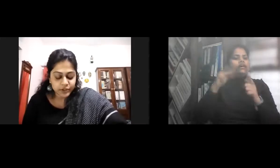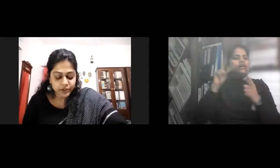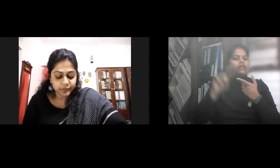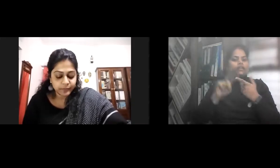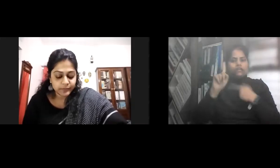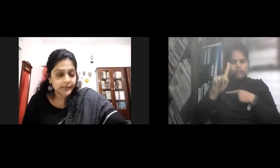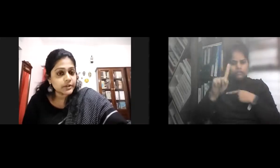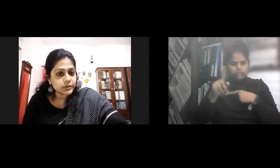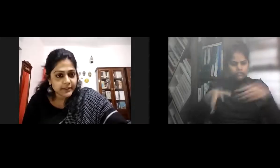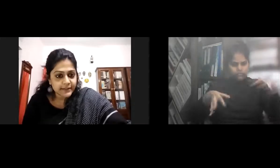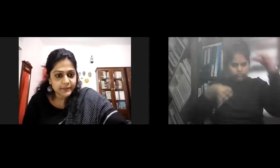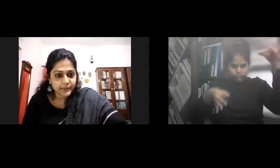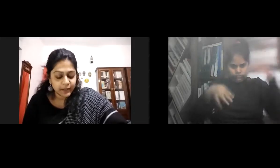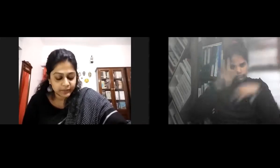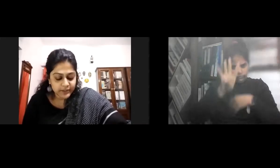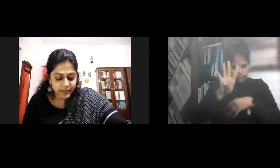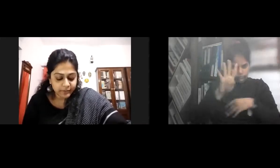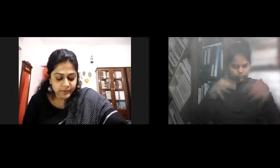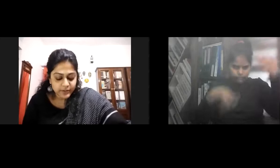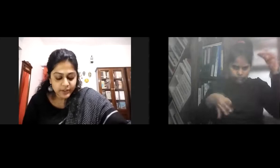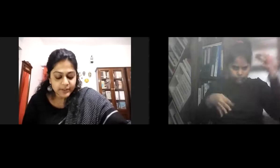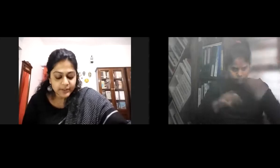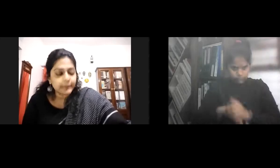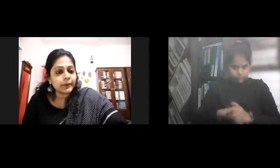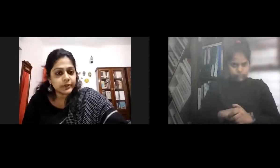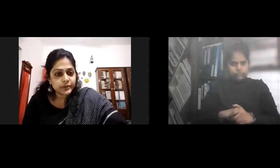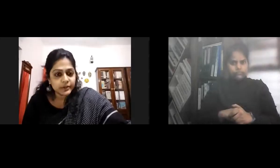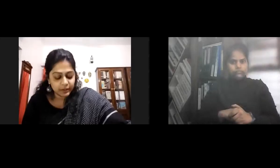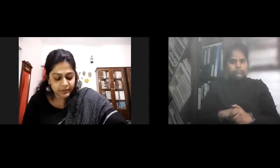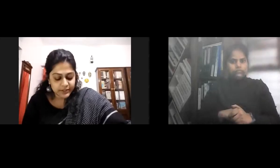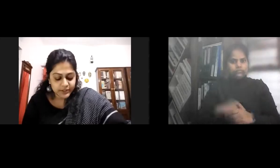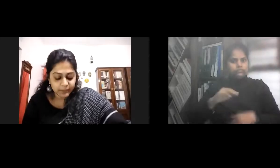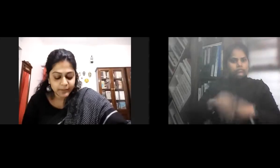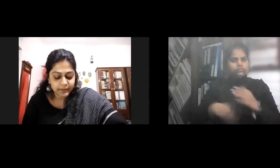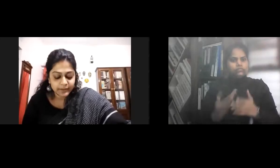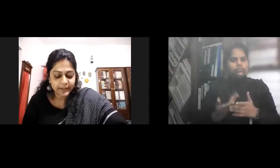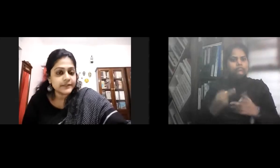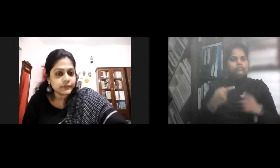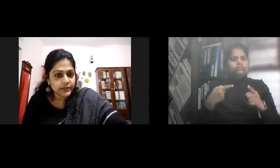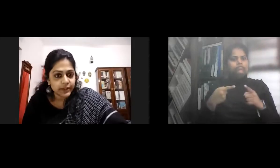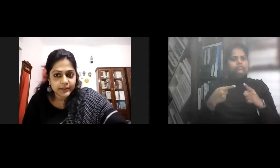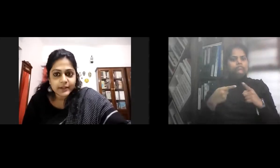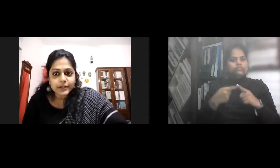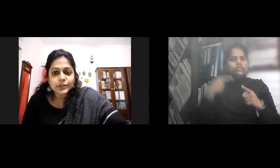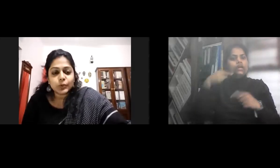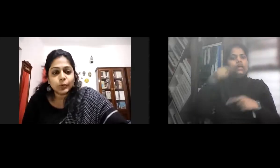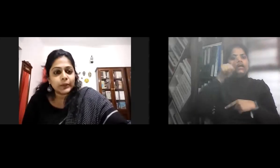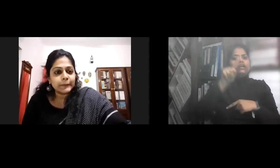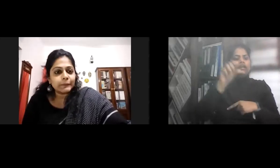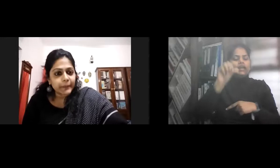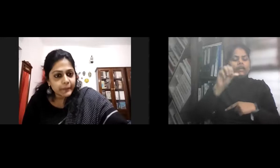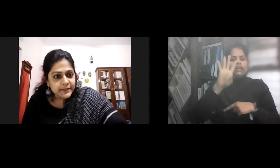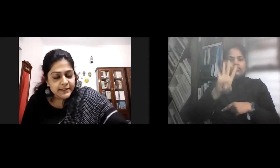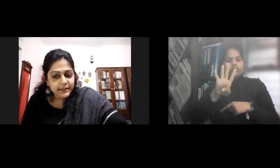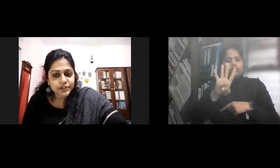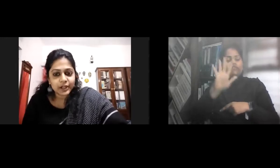papers ranging from 1726 with Gulliver's Travels till about the Tin Drum in 1959. So